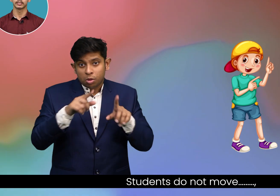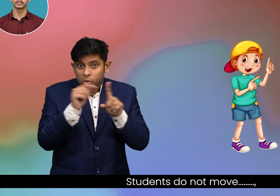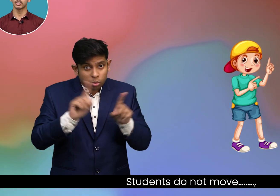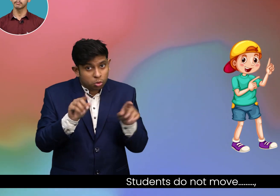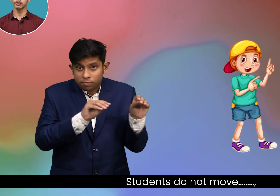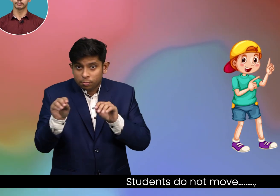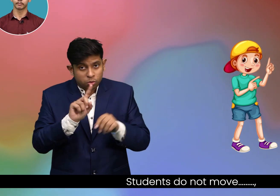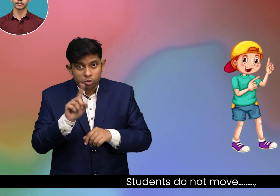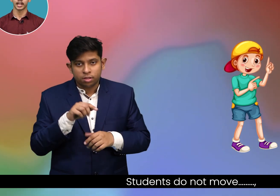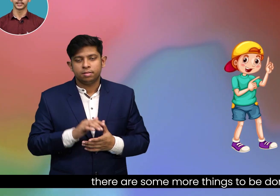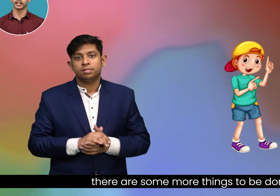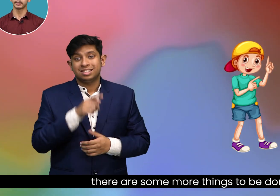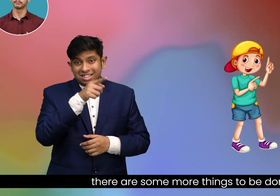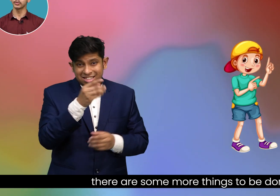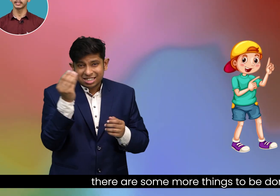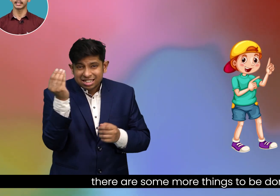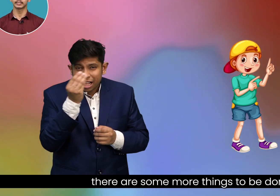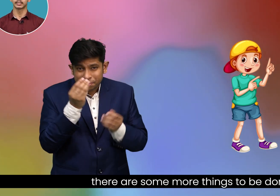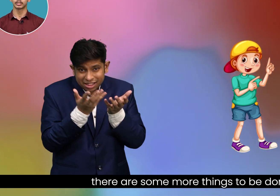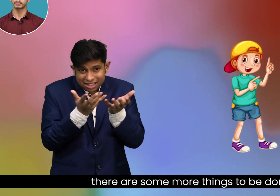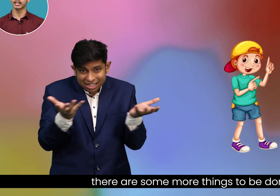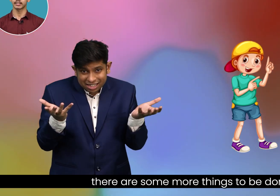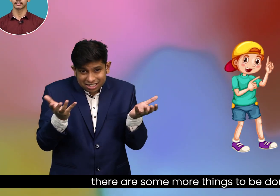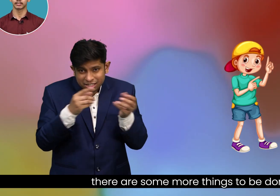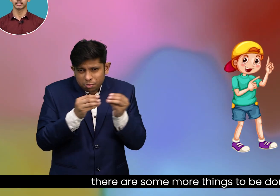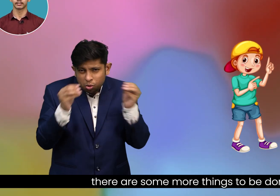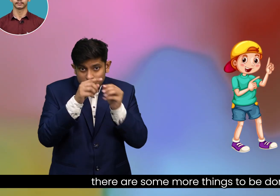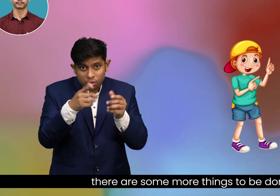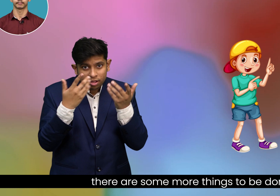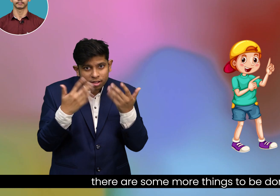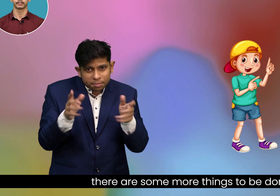Students, do not move. There are some more things to be done